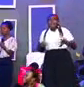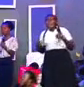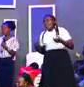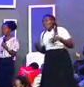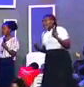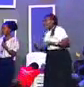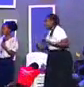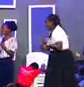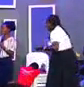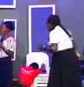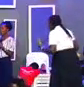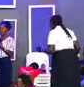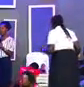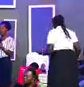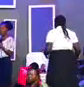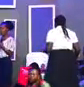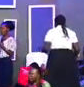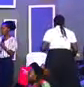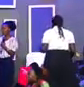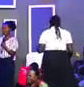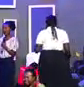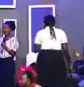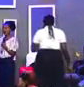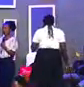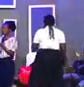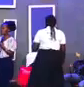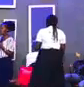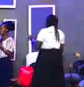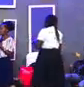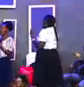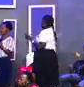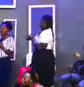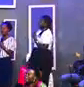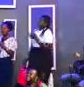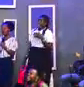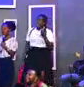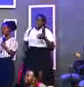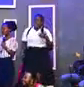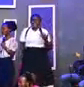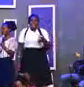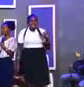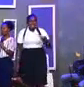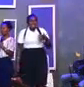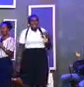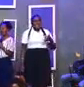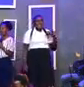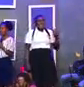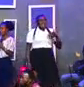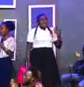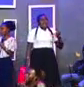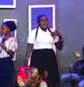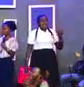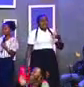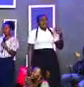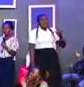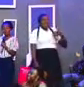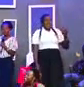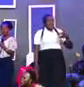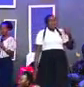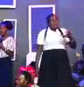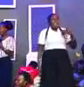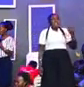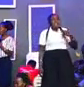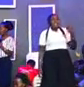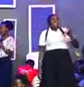ennyumba tugisabire ekisa ekirala n'ekyokutumbizibwa okuva mu bisosisosi okuva mu